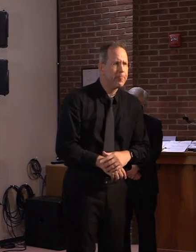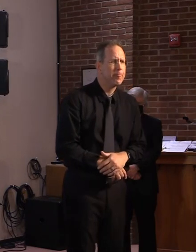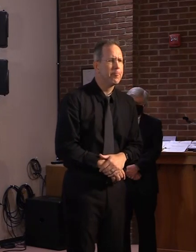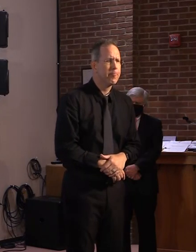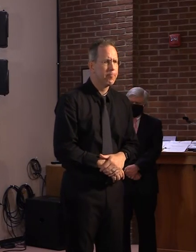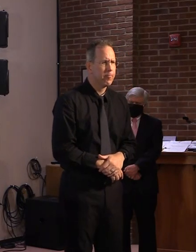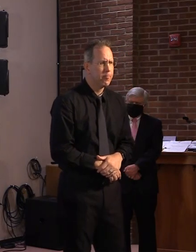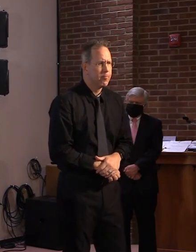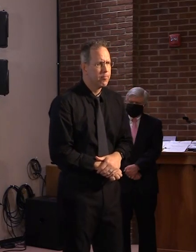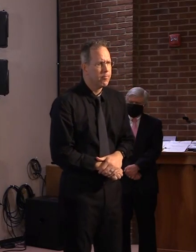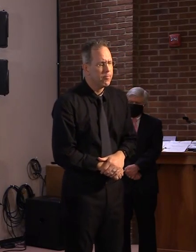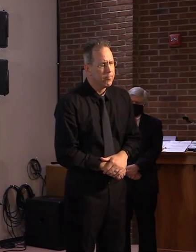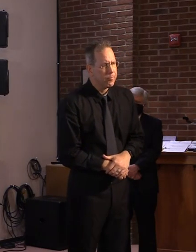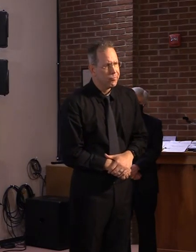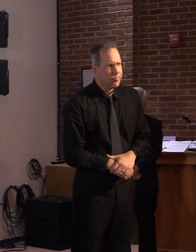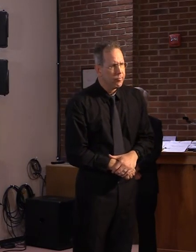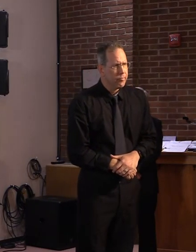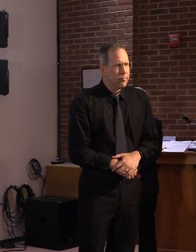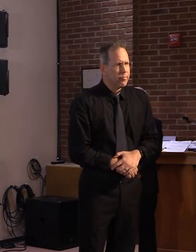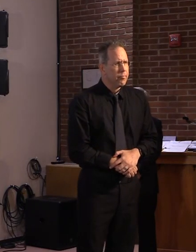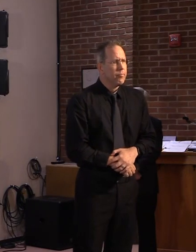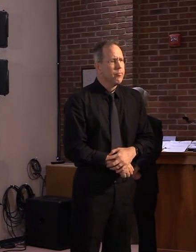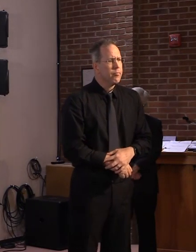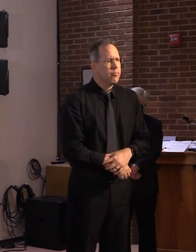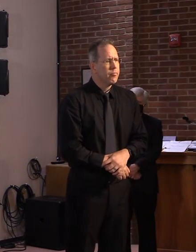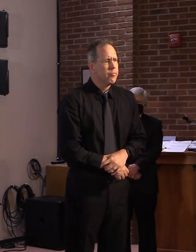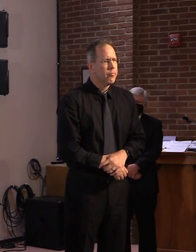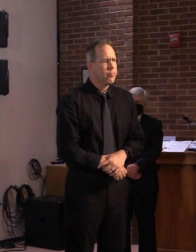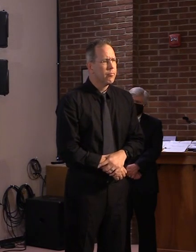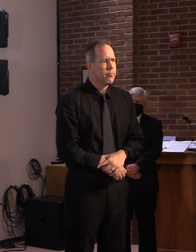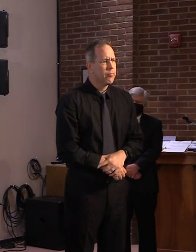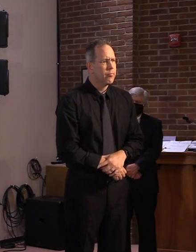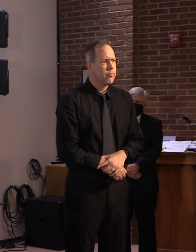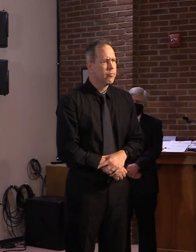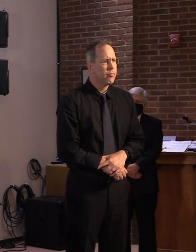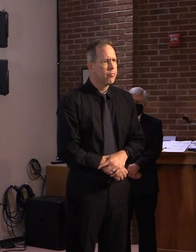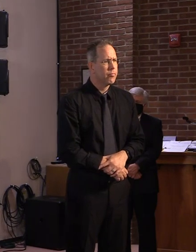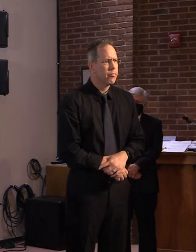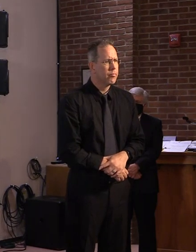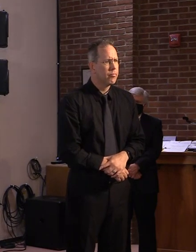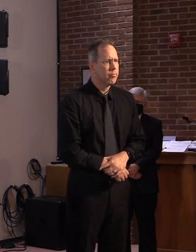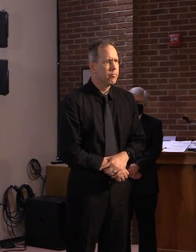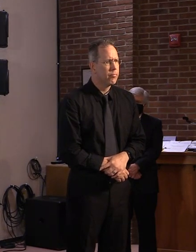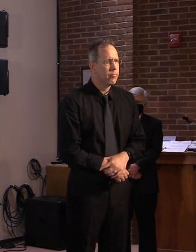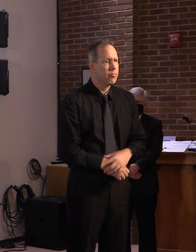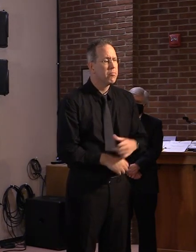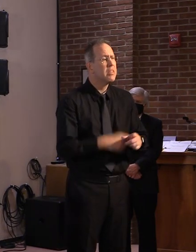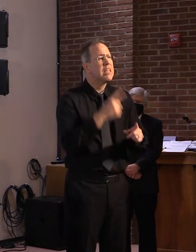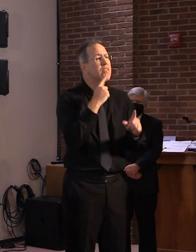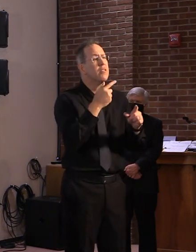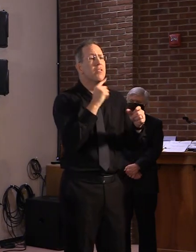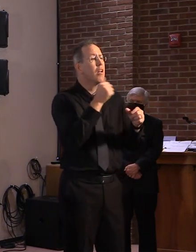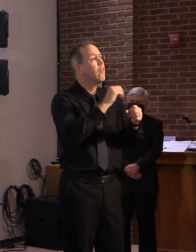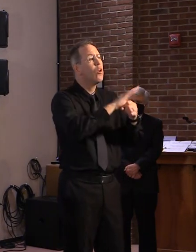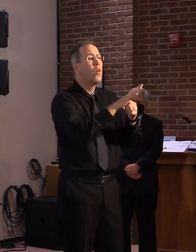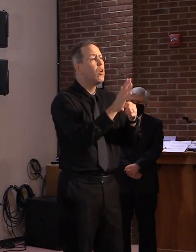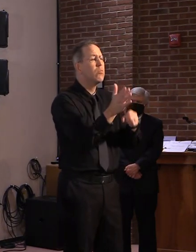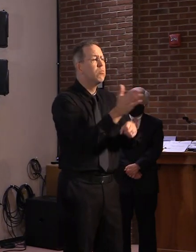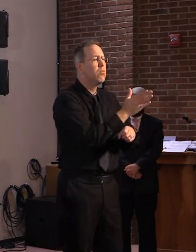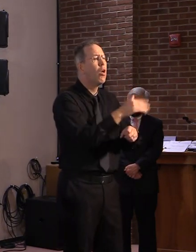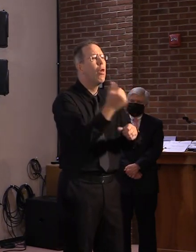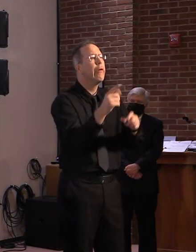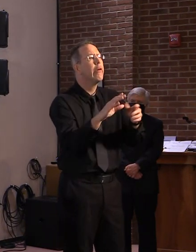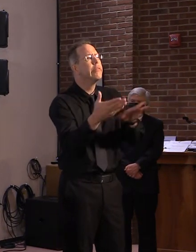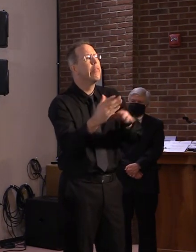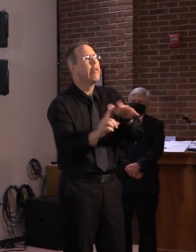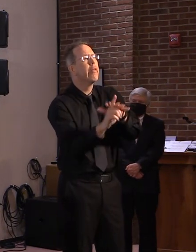increase, that would have been spotted much sooner? Well, for sure, especially in a state that